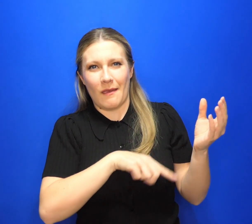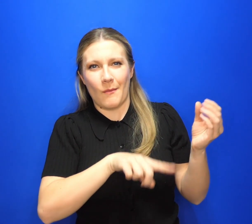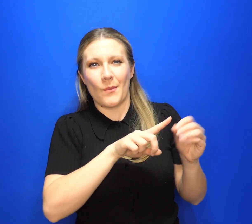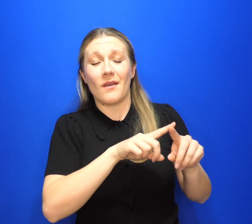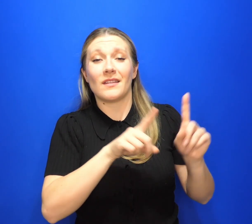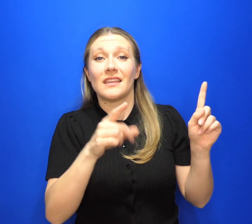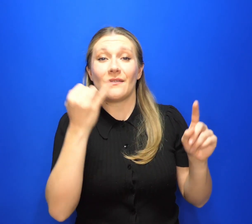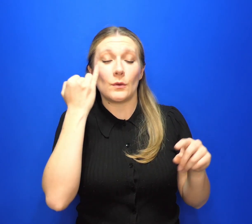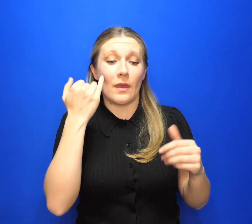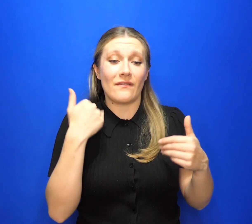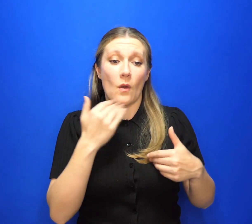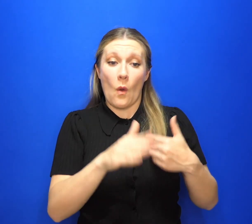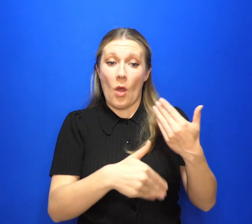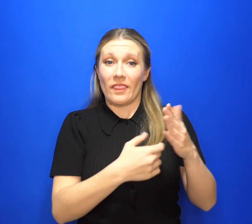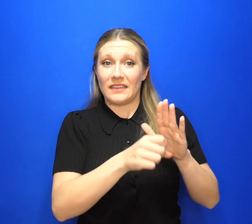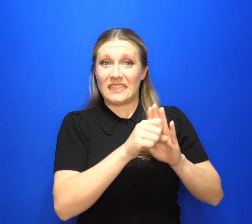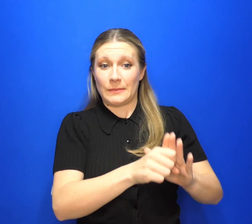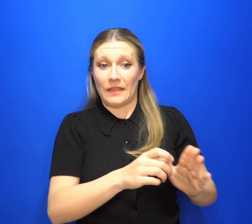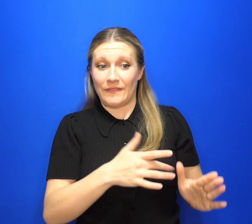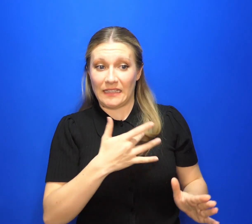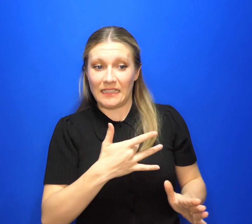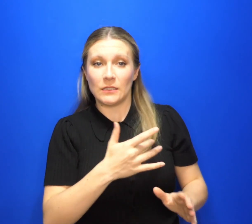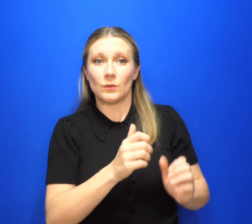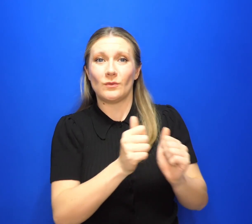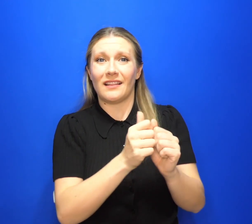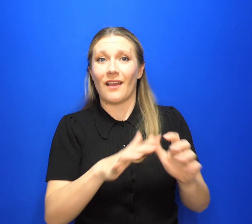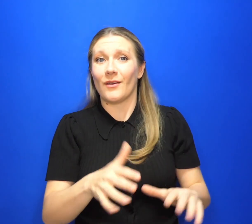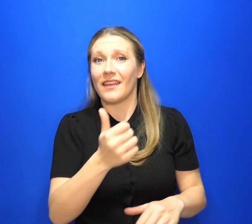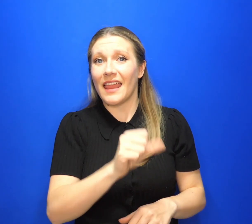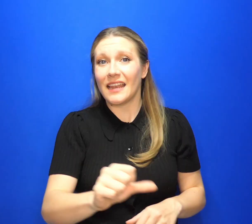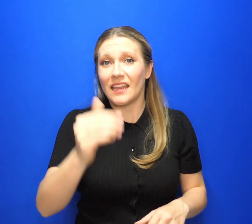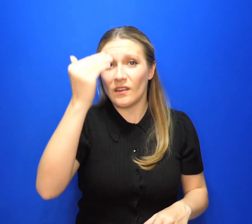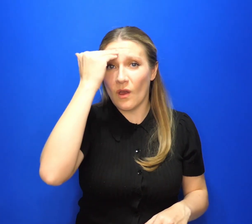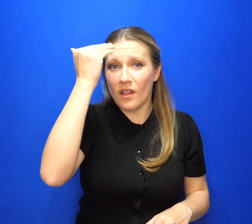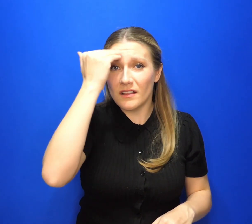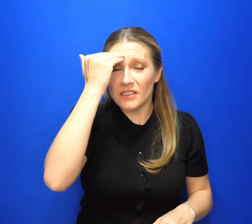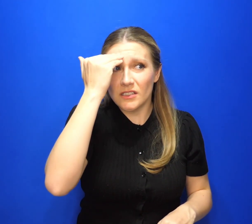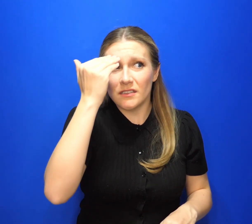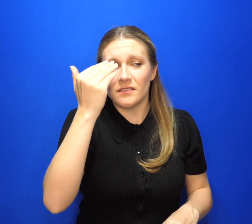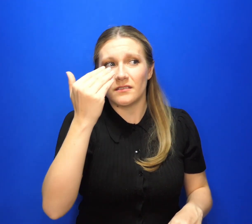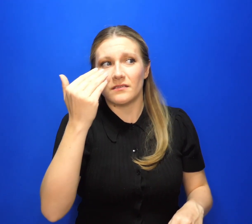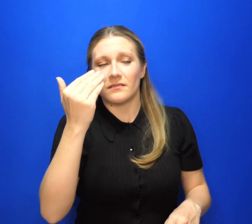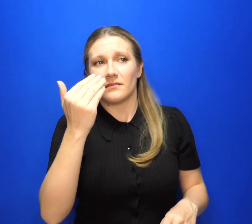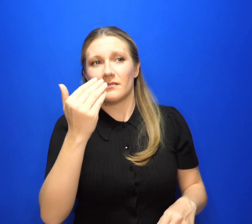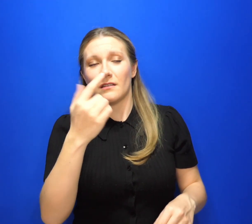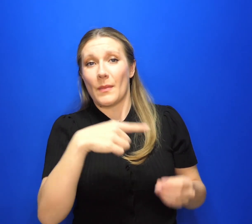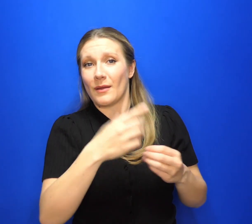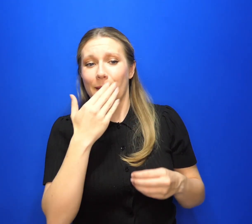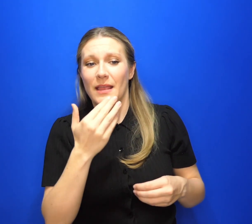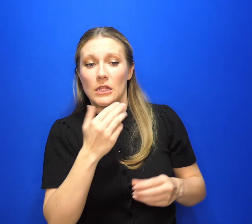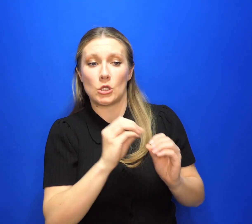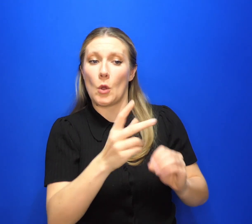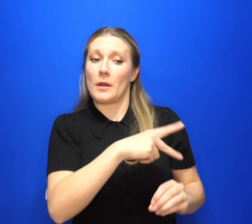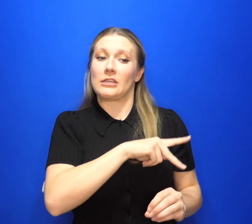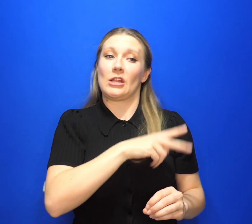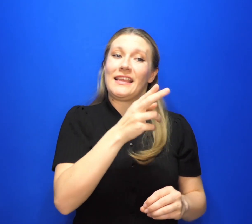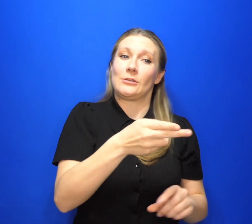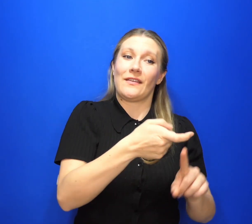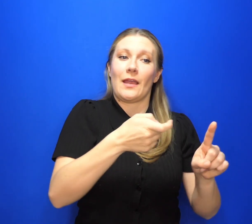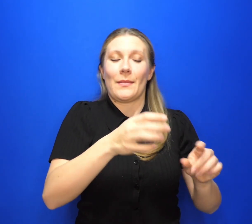these symptoms and you have no knowledge of diabetes, no personal history from family member or